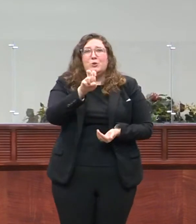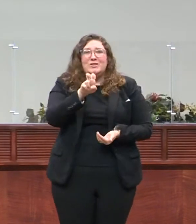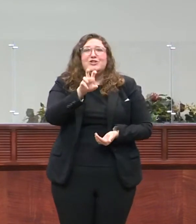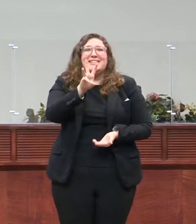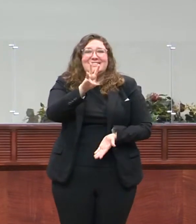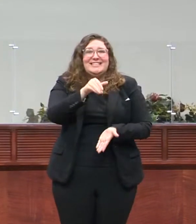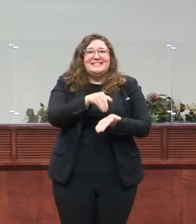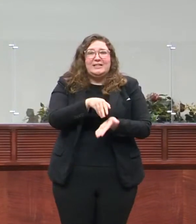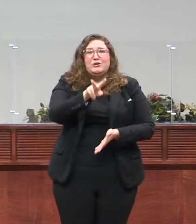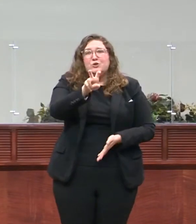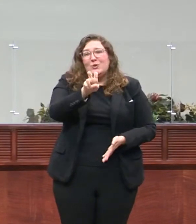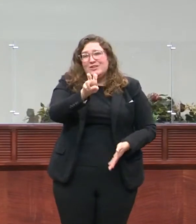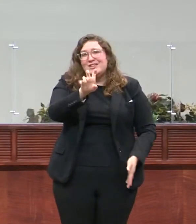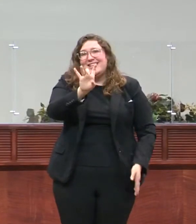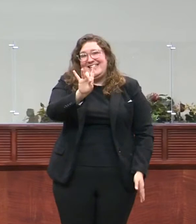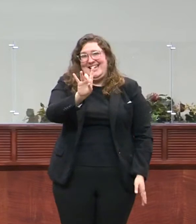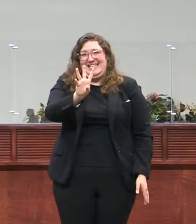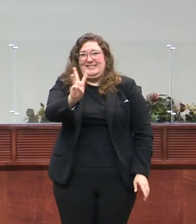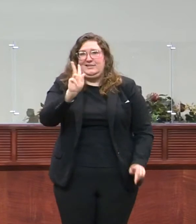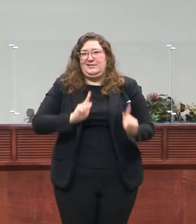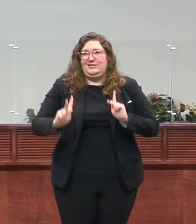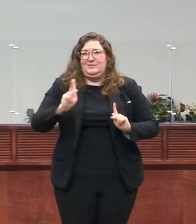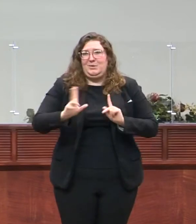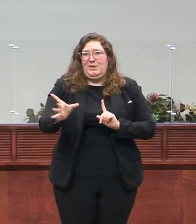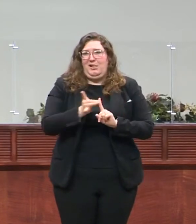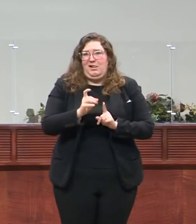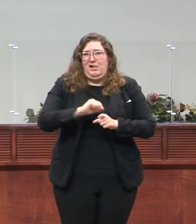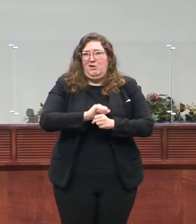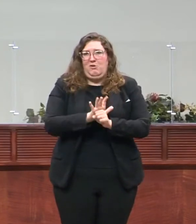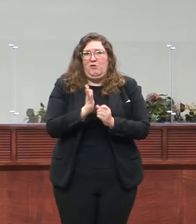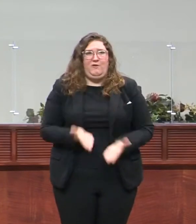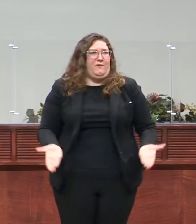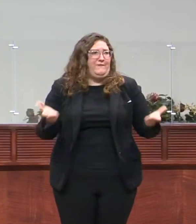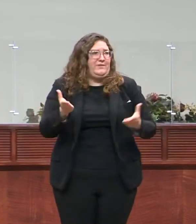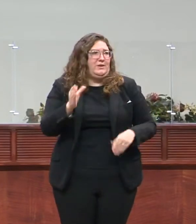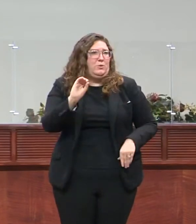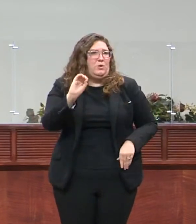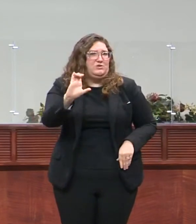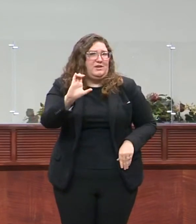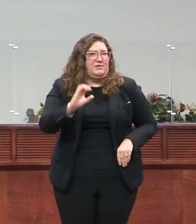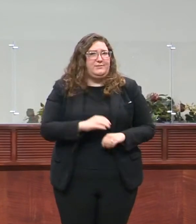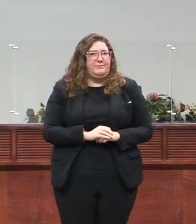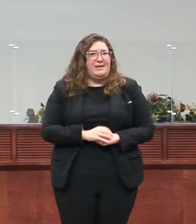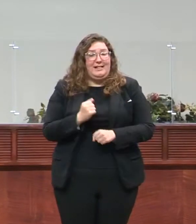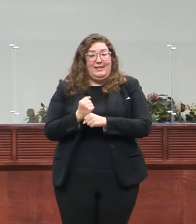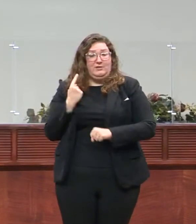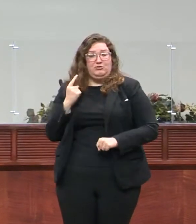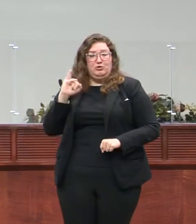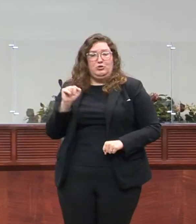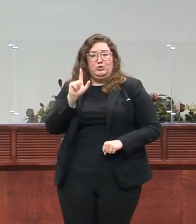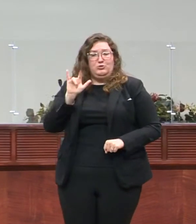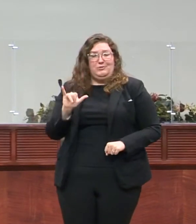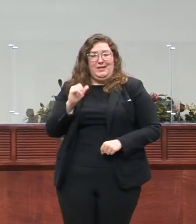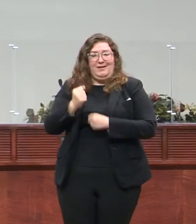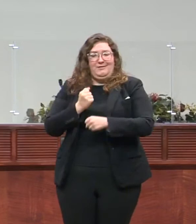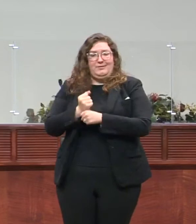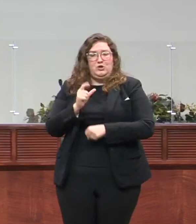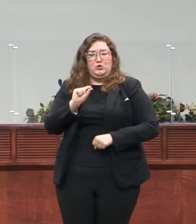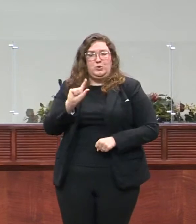206,686 documented cases within our community. In July of last year, in 2020, we